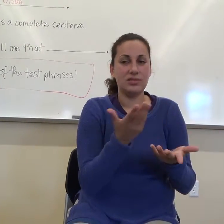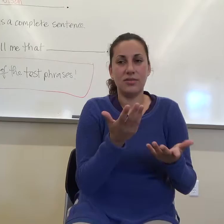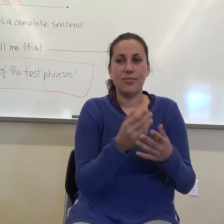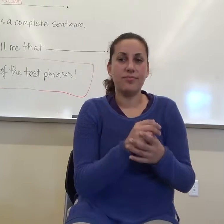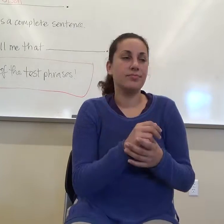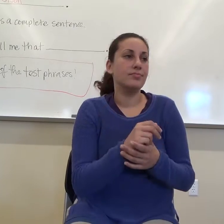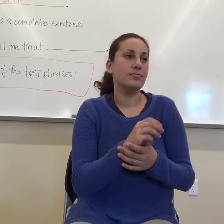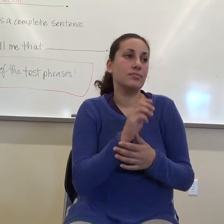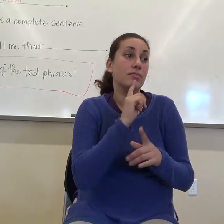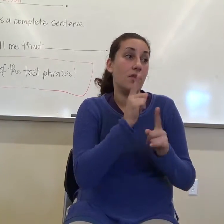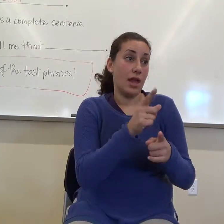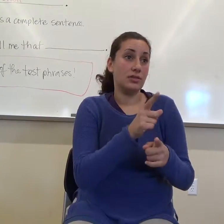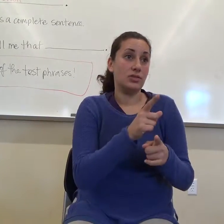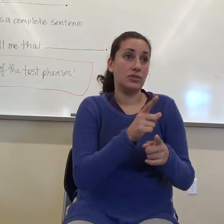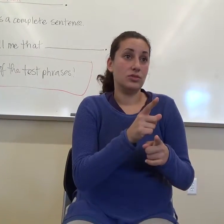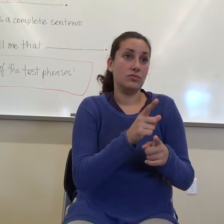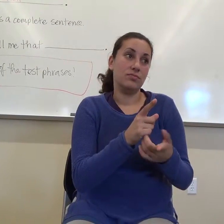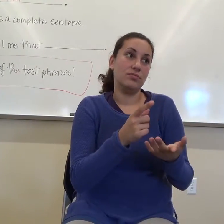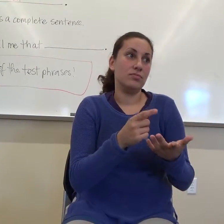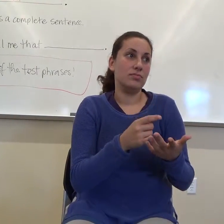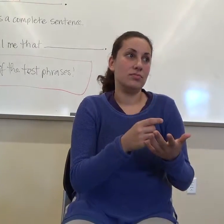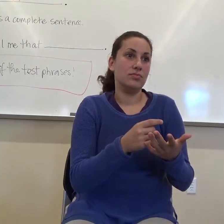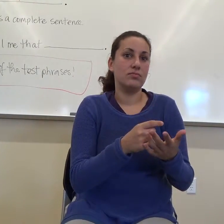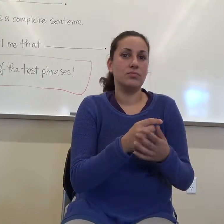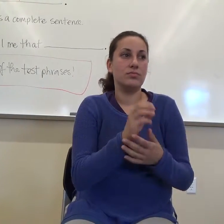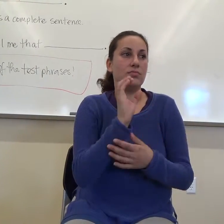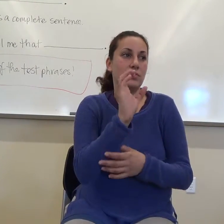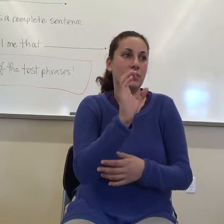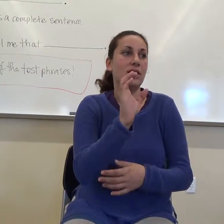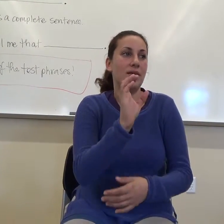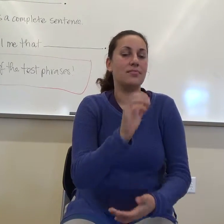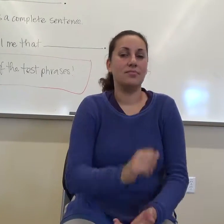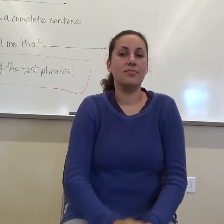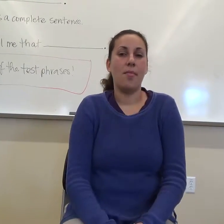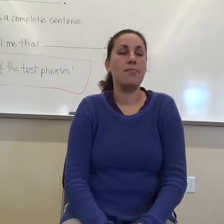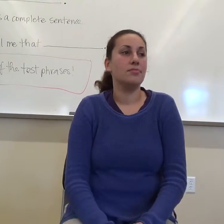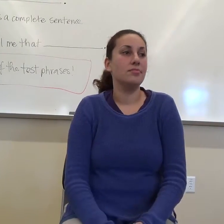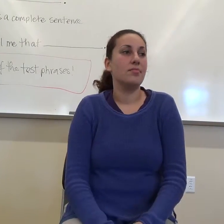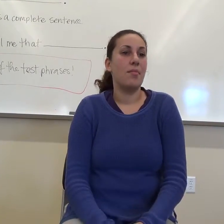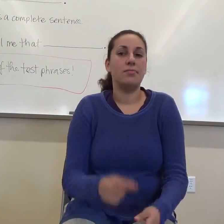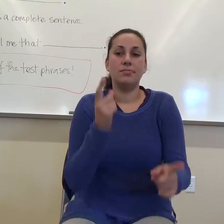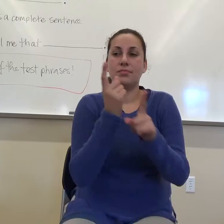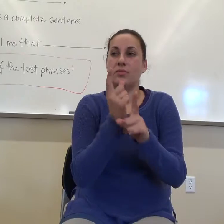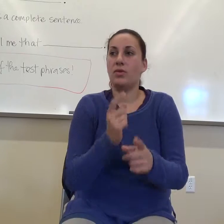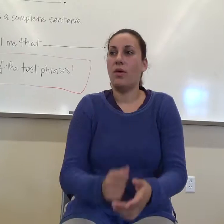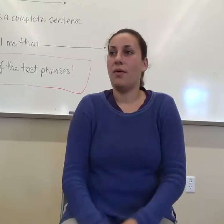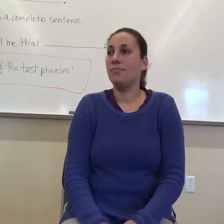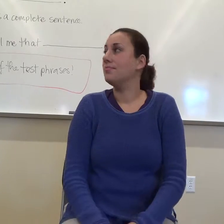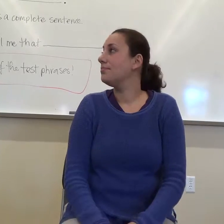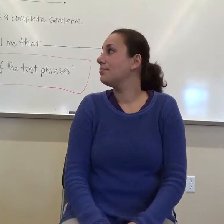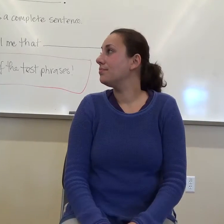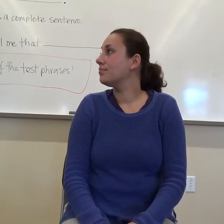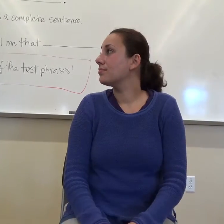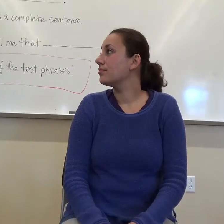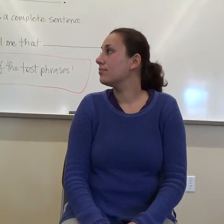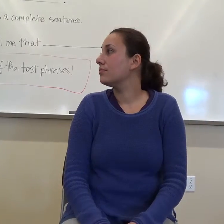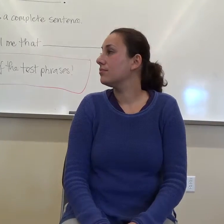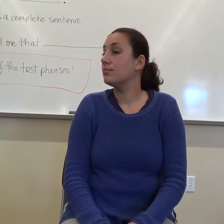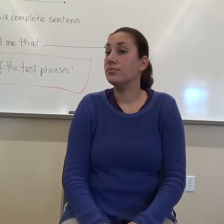So by process of elimination, which is another perfectly legitimate way to get an answer if you're not sure. If you're absolutely